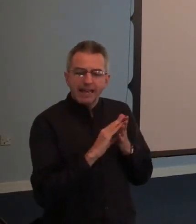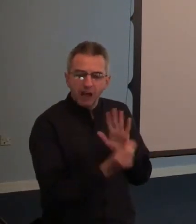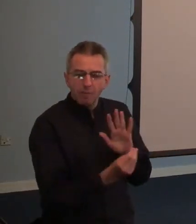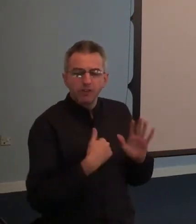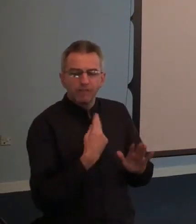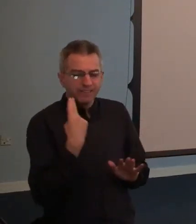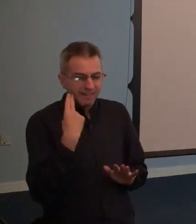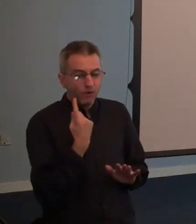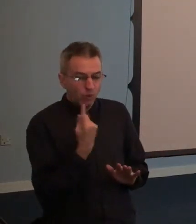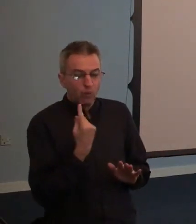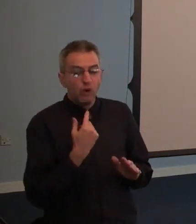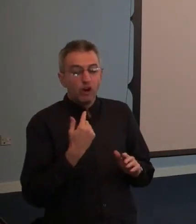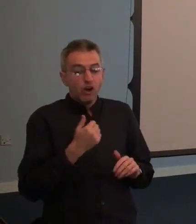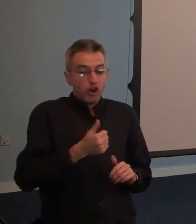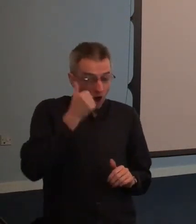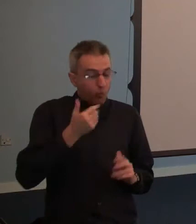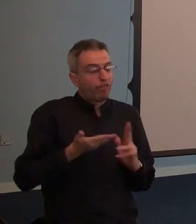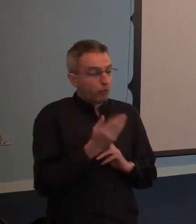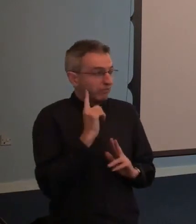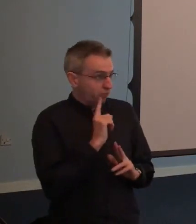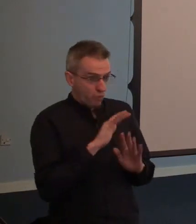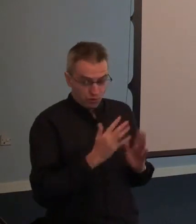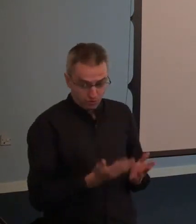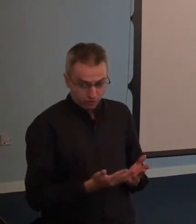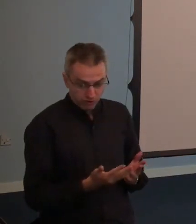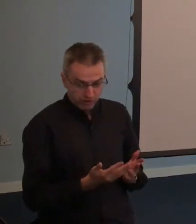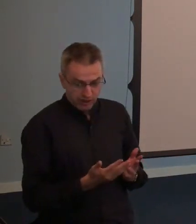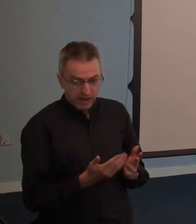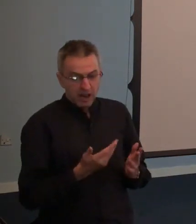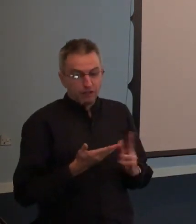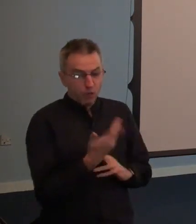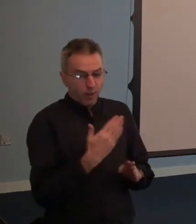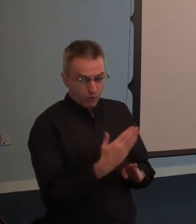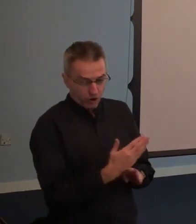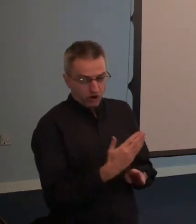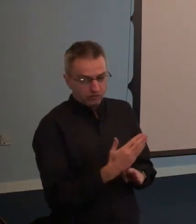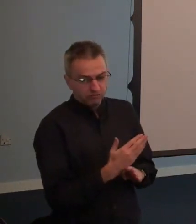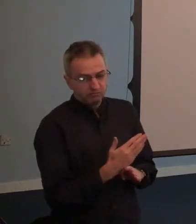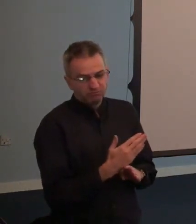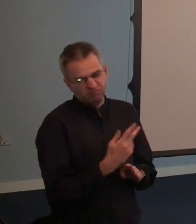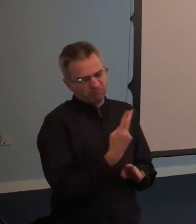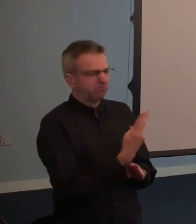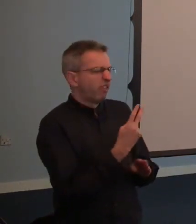So we decided to choose examples that people would, deaf people that would be known throughout the hearing world, perhaps through their